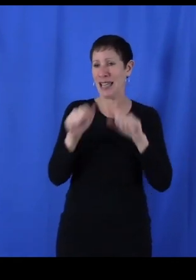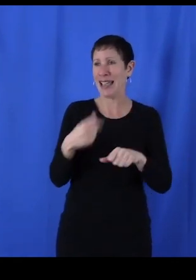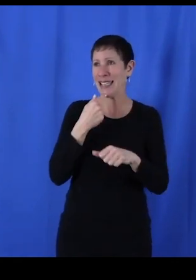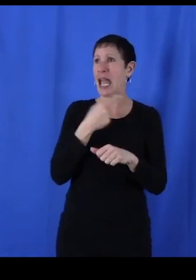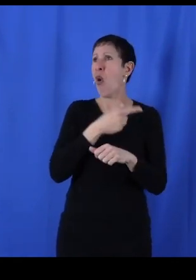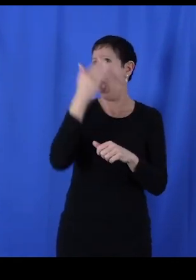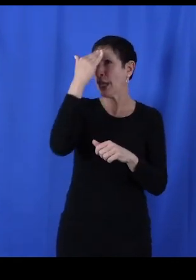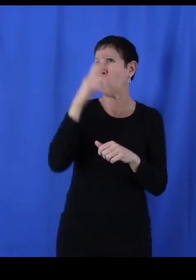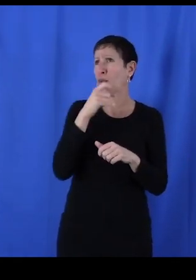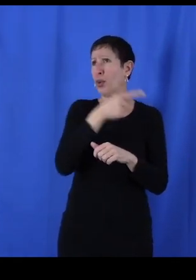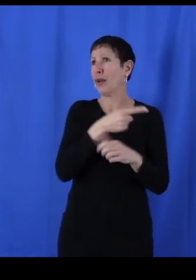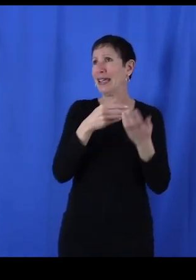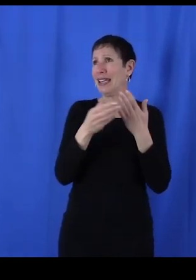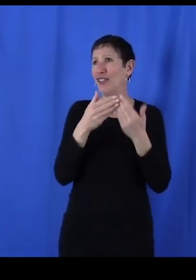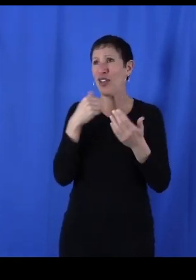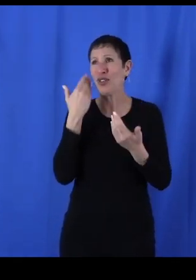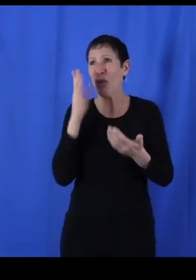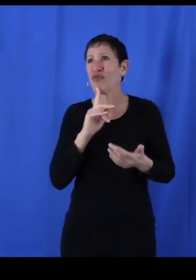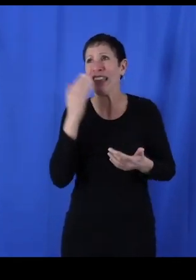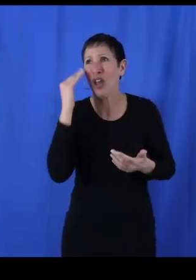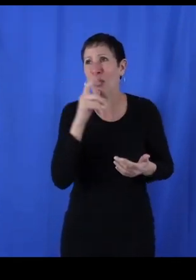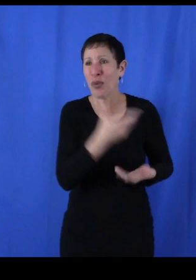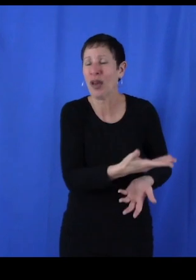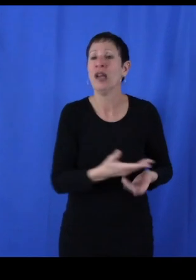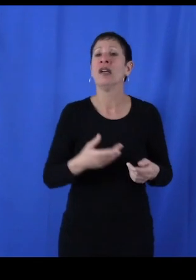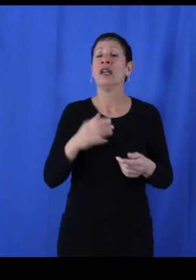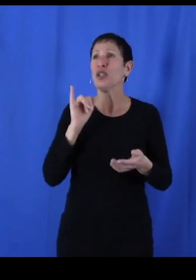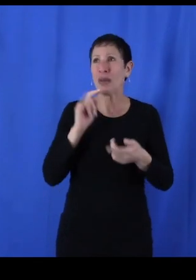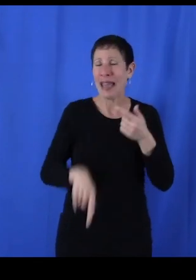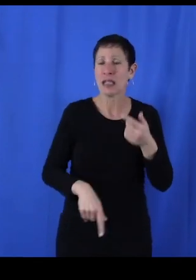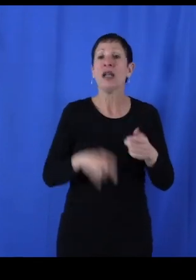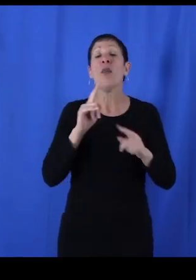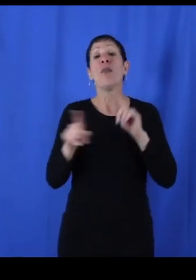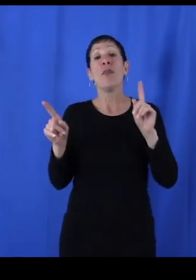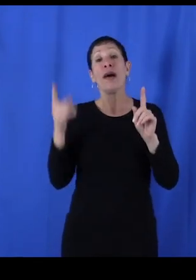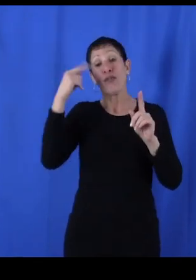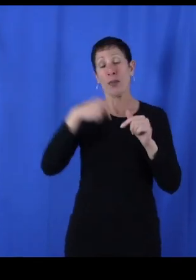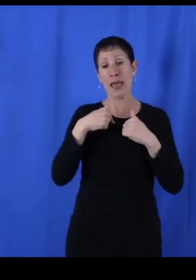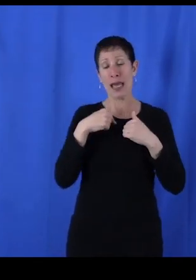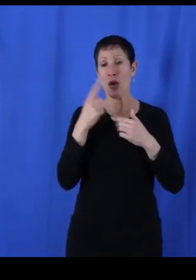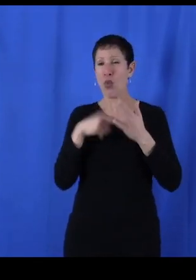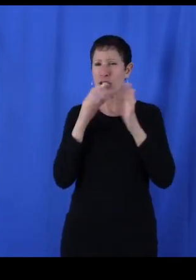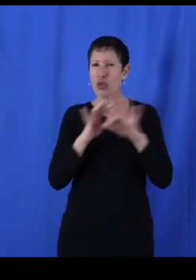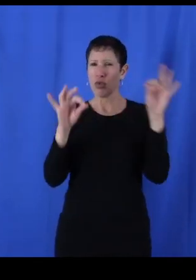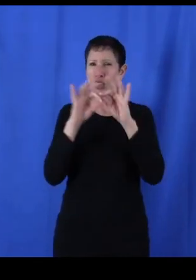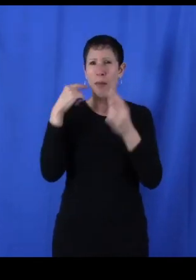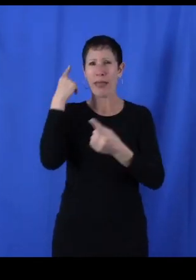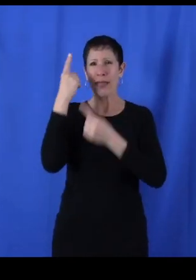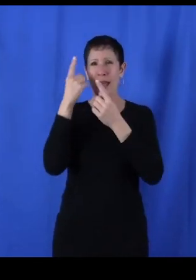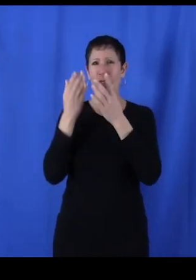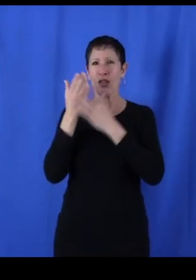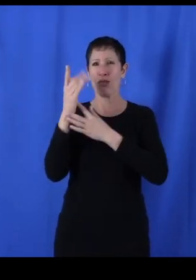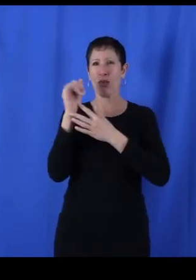who people are even though you can't. And it's what's for me, what's so crucial about thinking through the liberal arts and